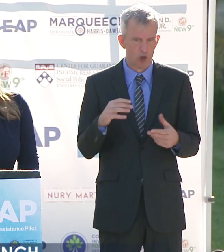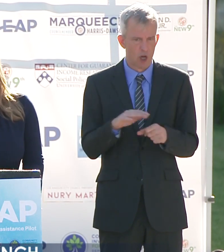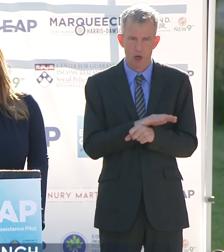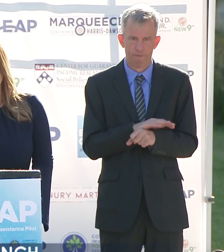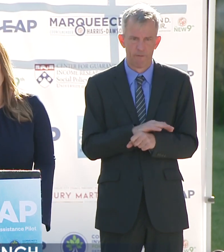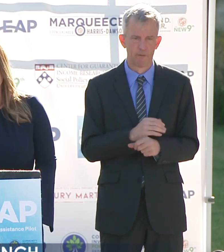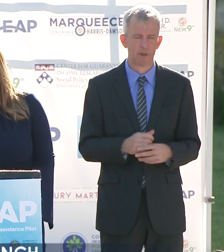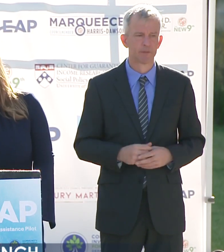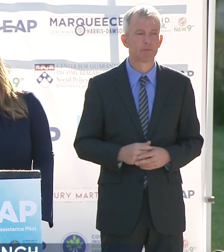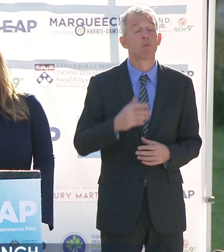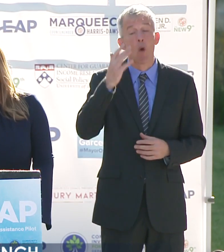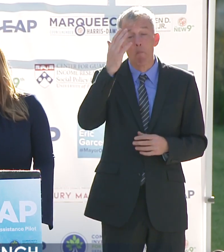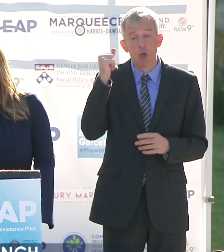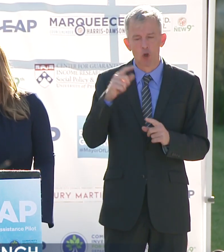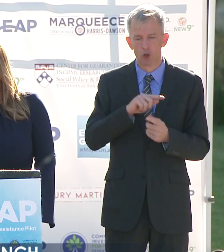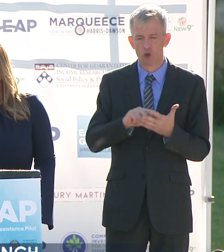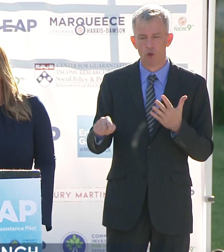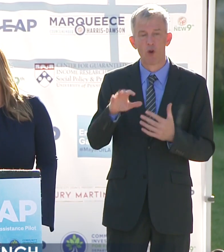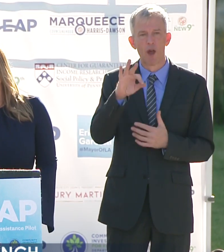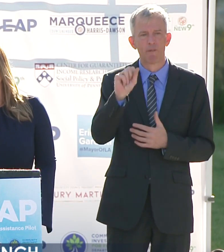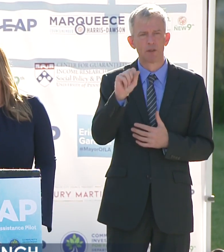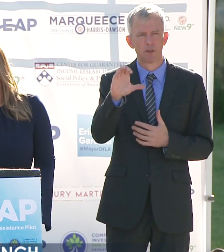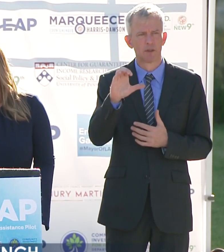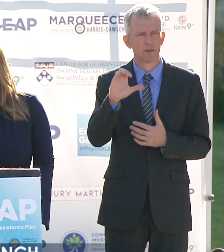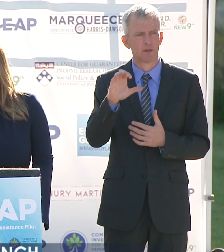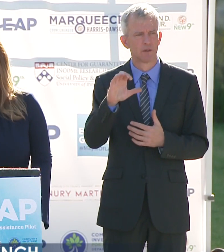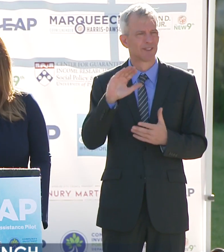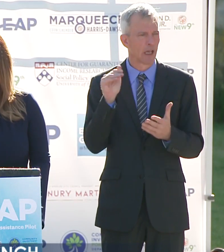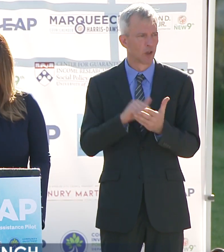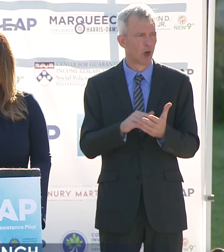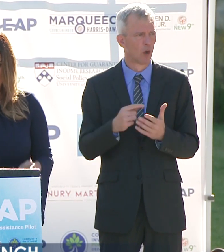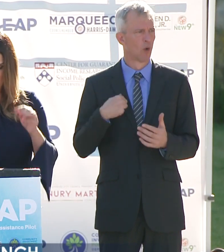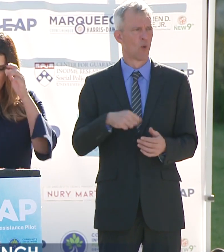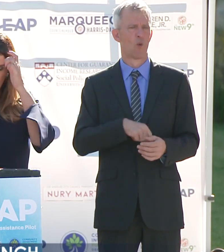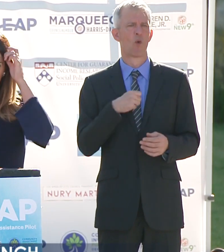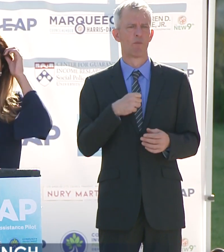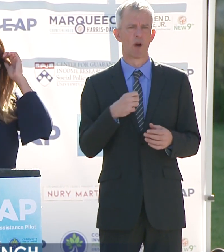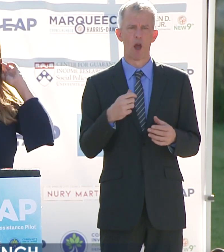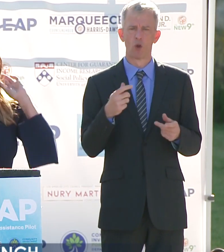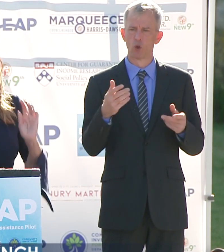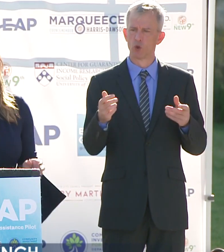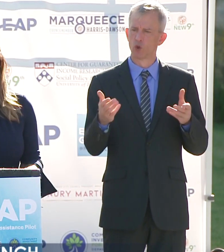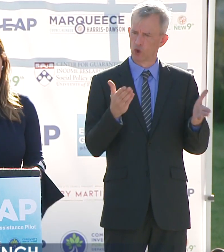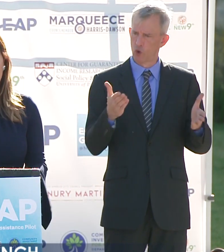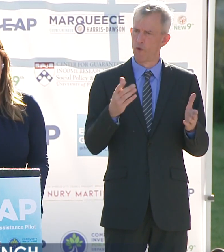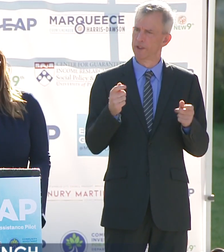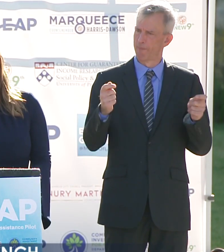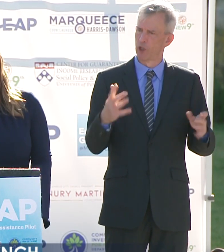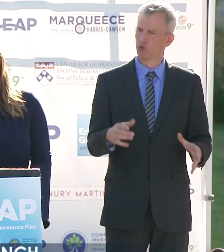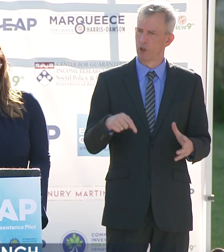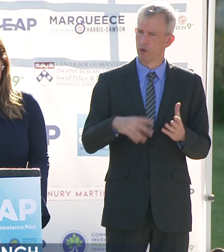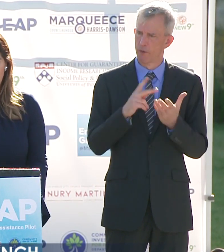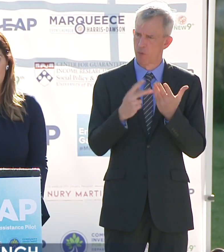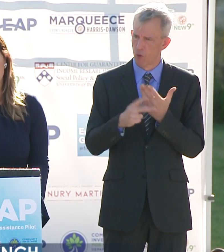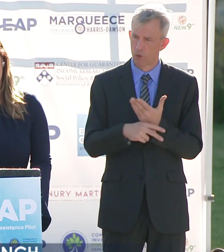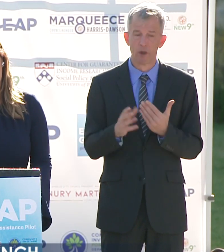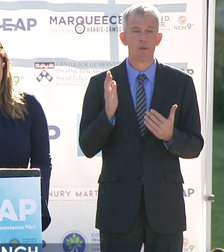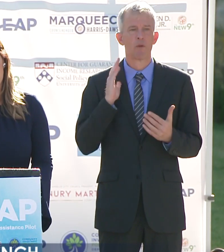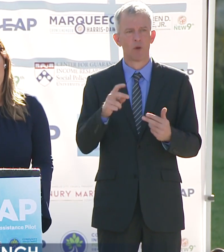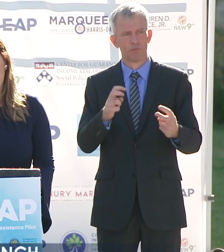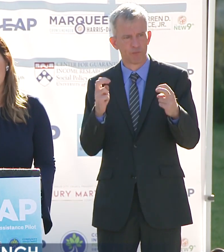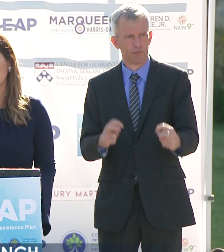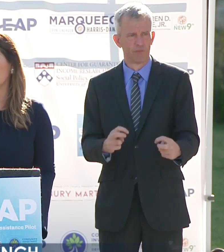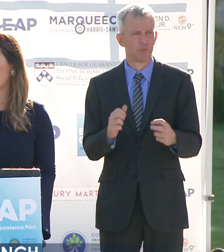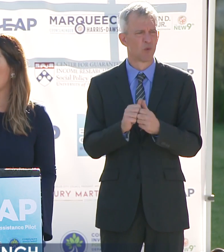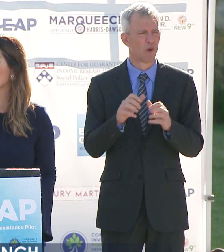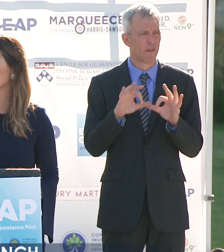because of them, we're very proud to serve as the administrators of this program. They will be helping to meet with the families once they're